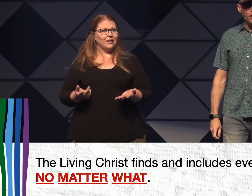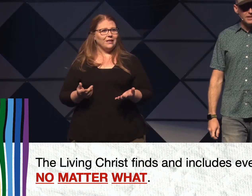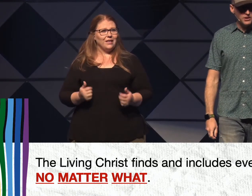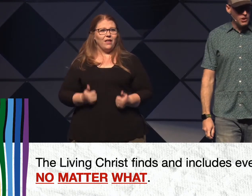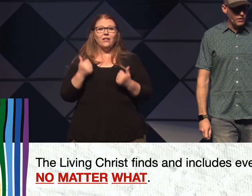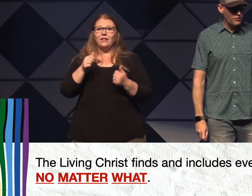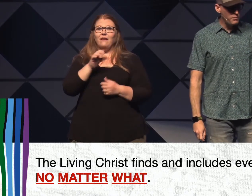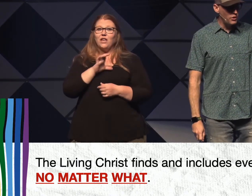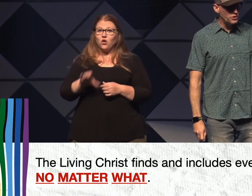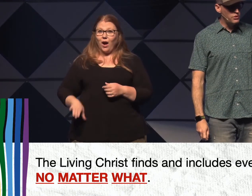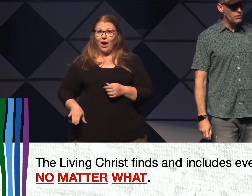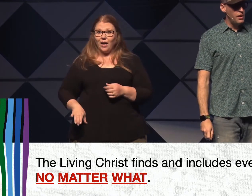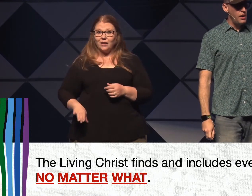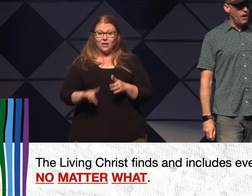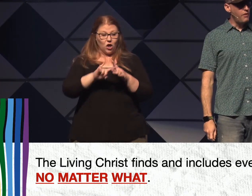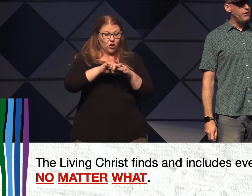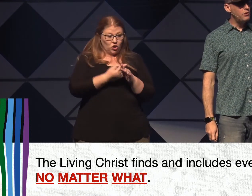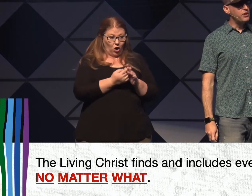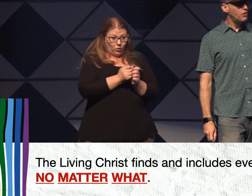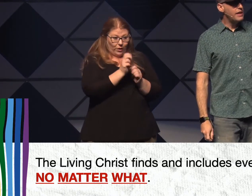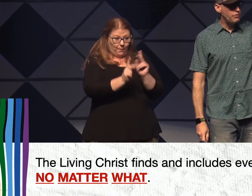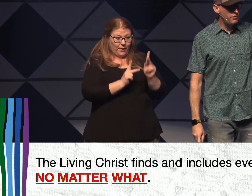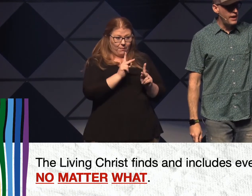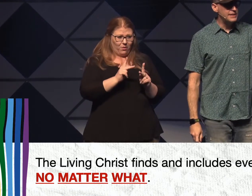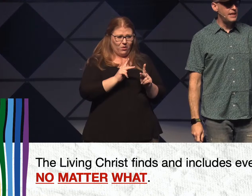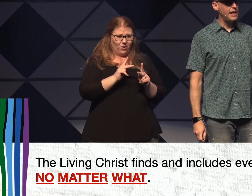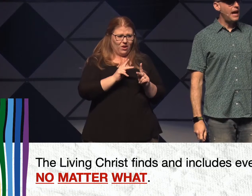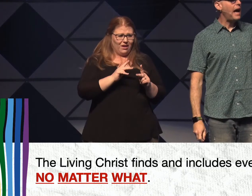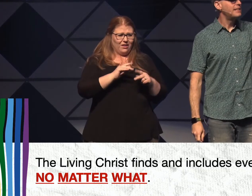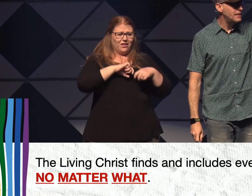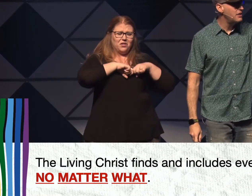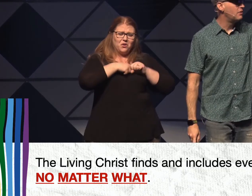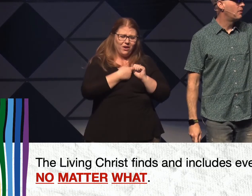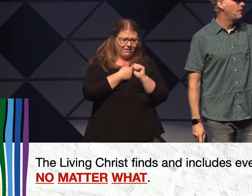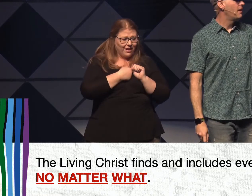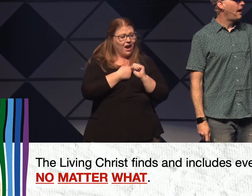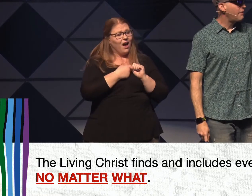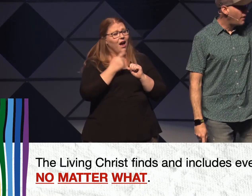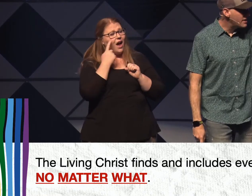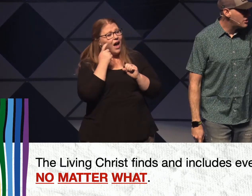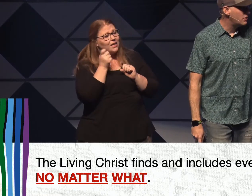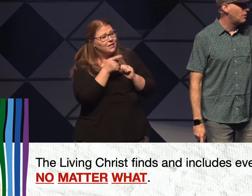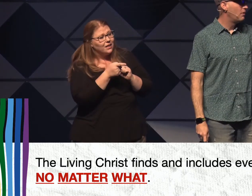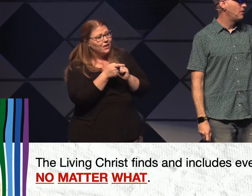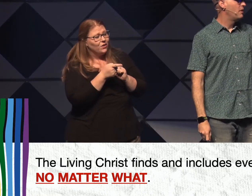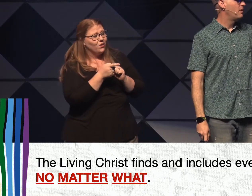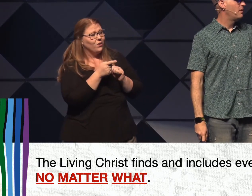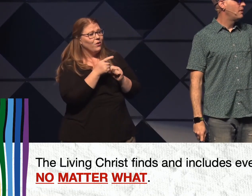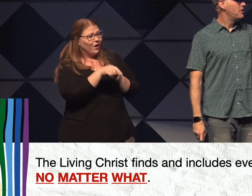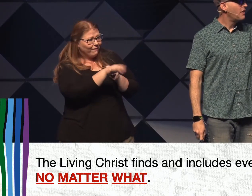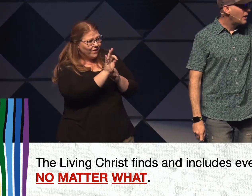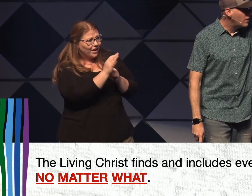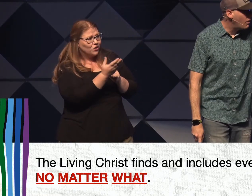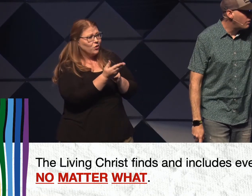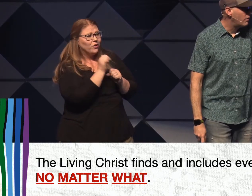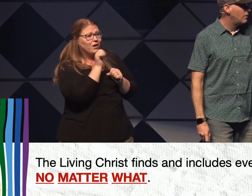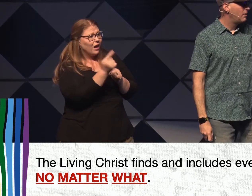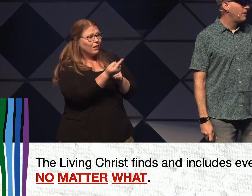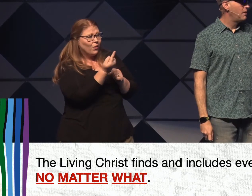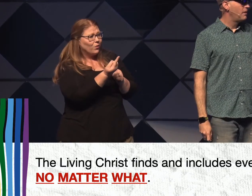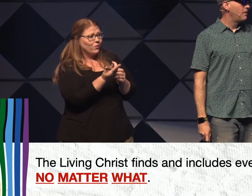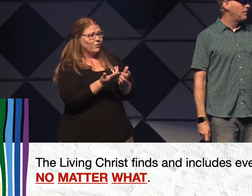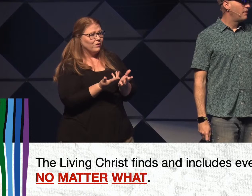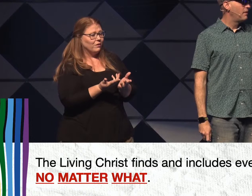living Christ is going from those who are filled with grief and saying, I see you, I find you, you're not alone.